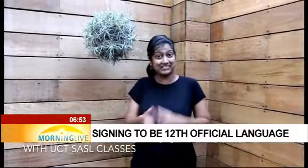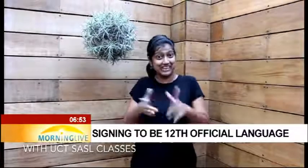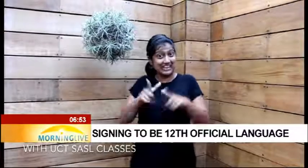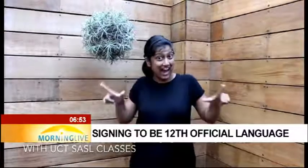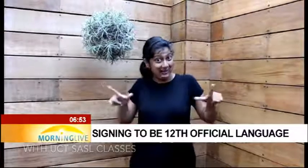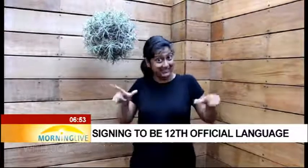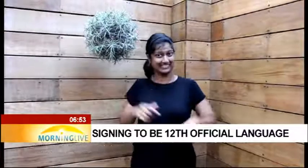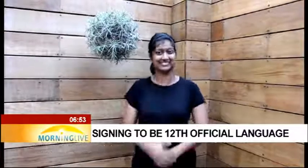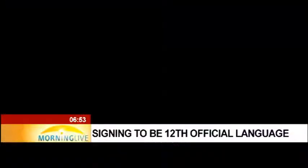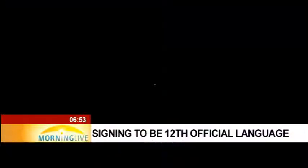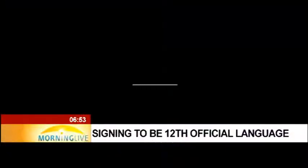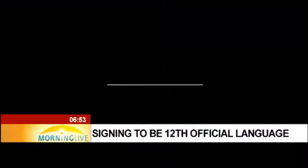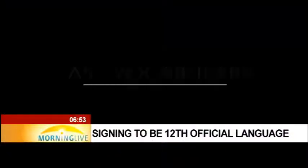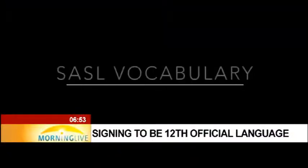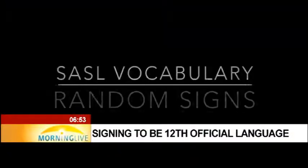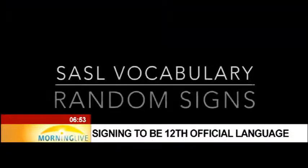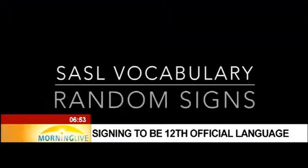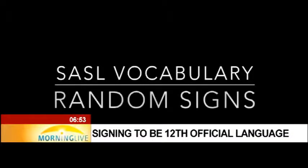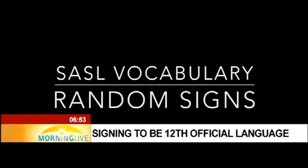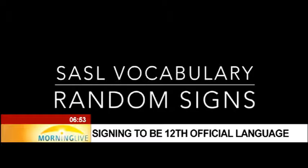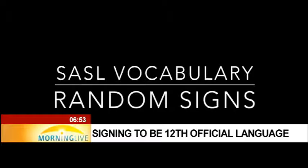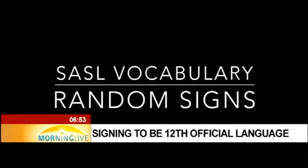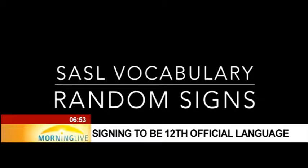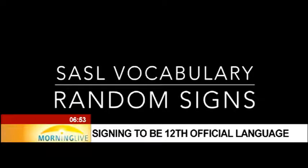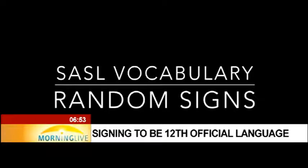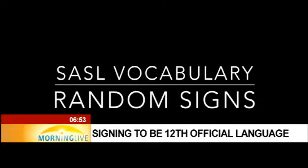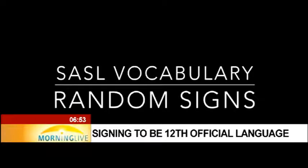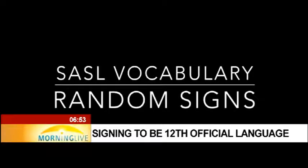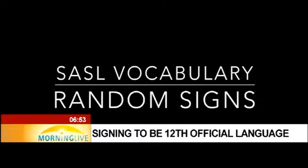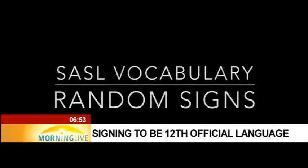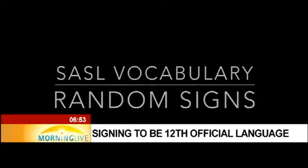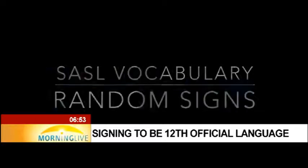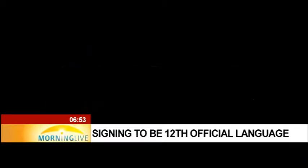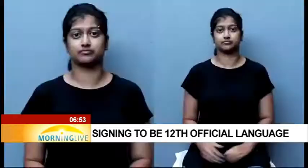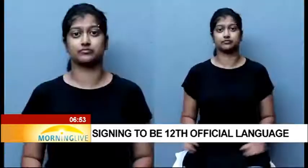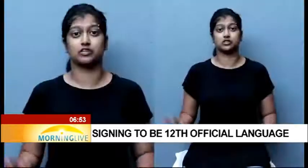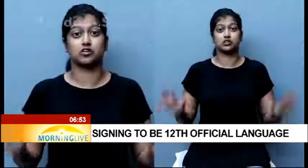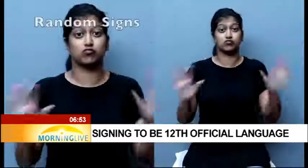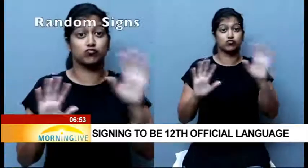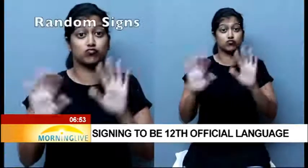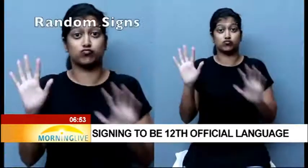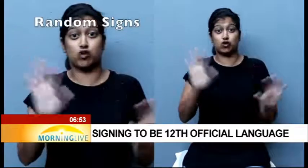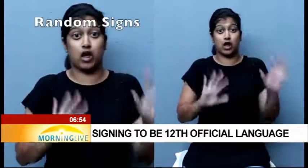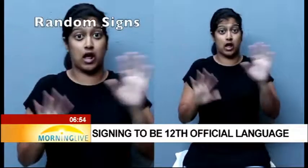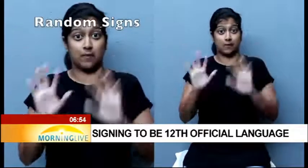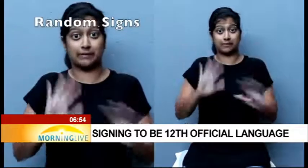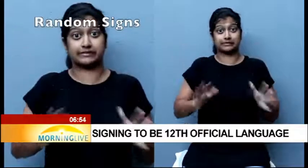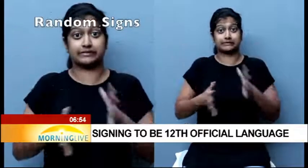do exist. Yeah. And what we also need to accommodate and to think about quite hardly is that